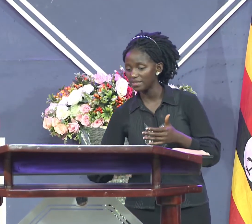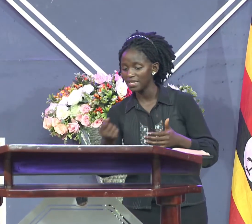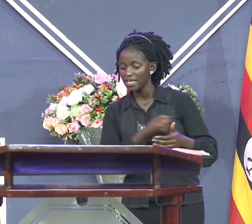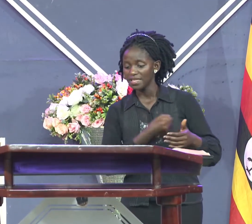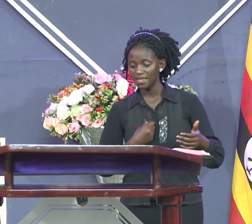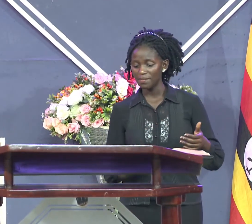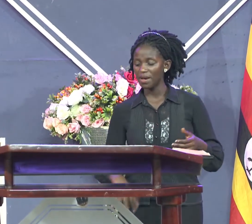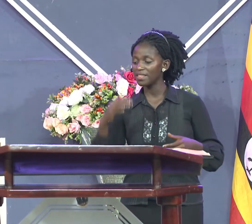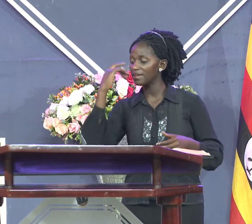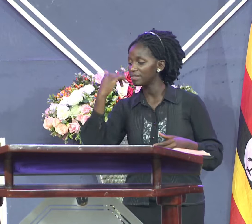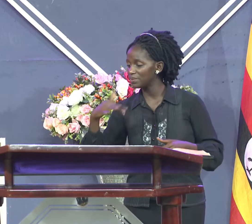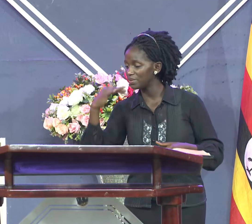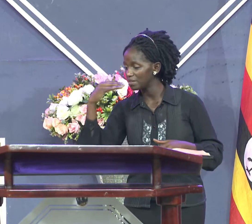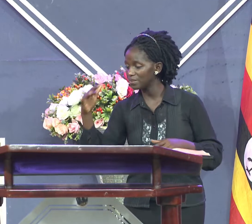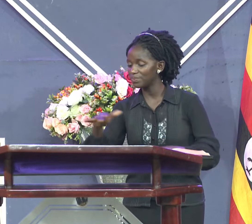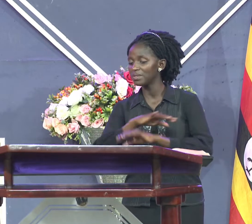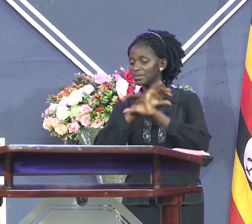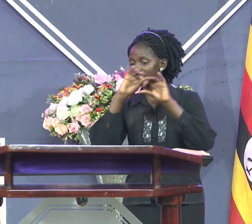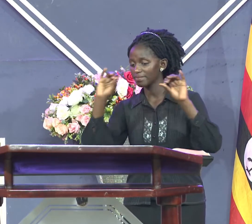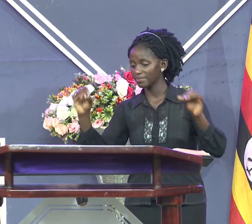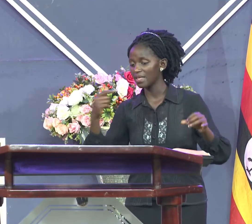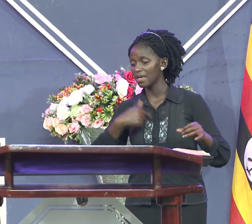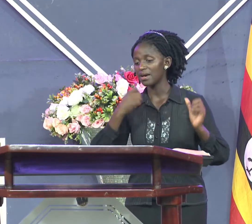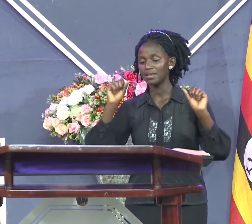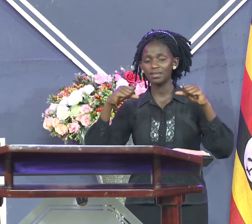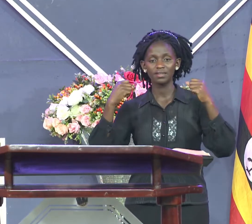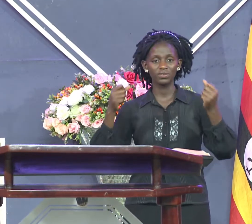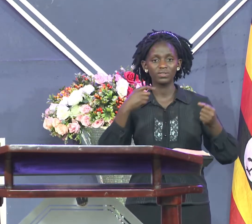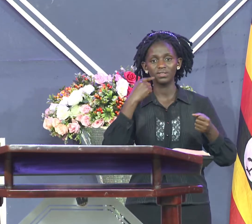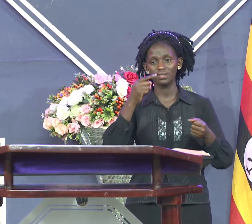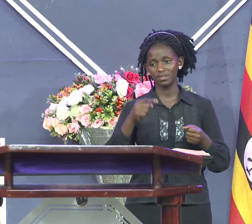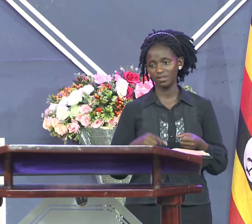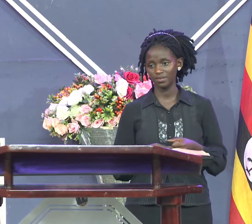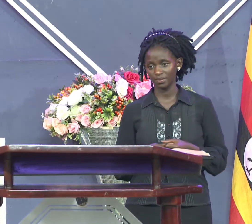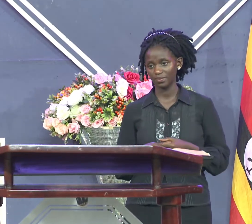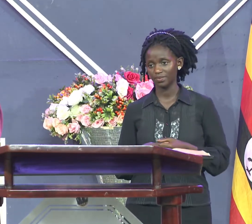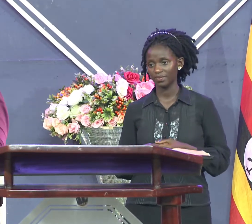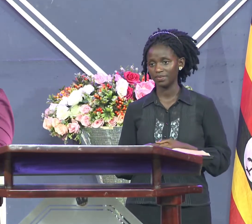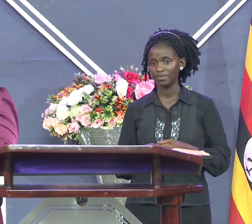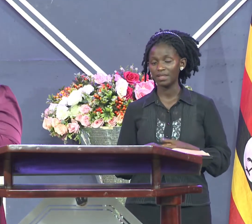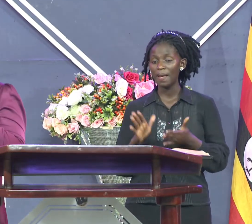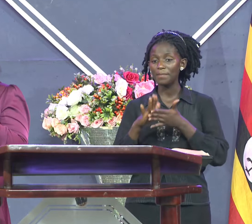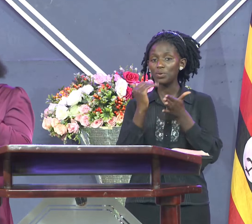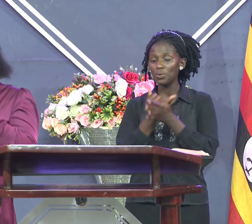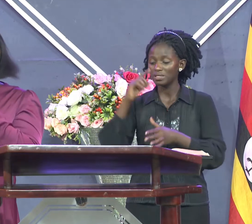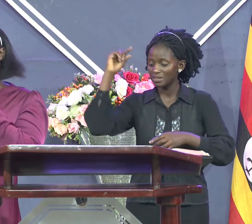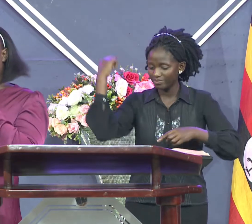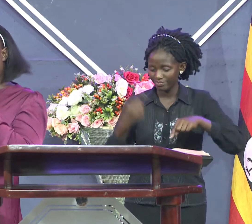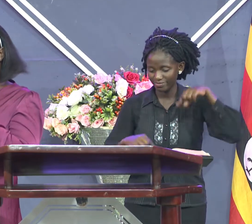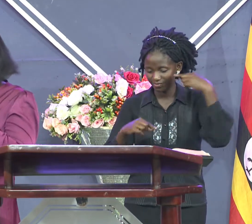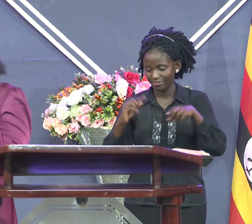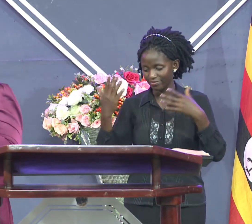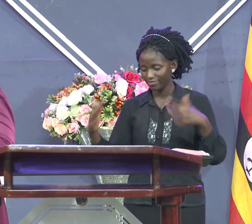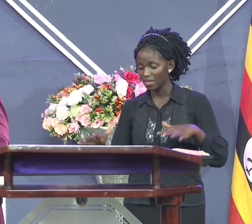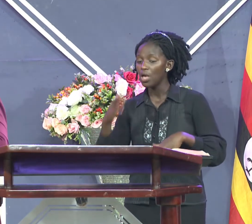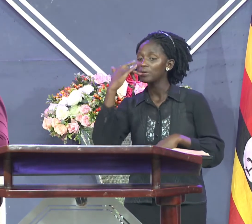their role. I cannot speak that mothers, you've not spoken to your children. You have beaten